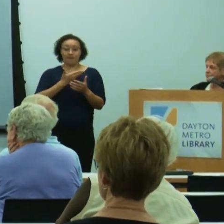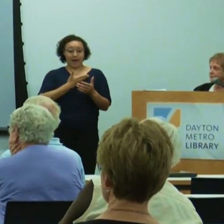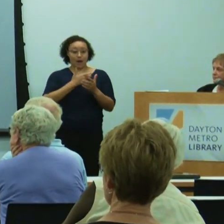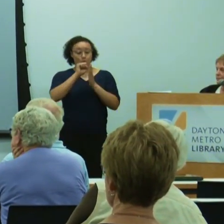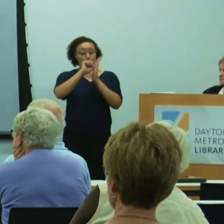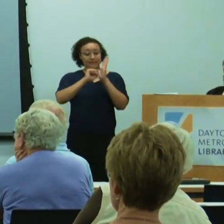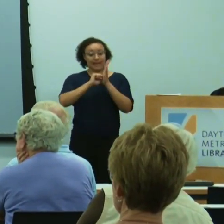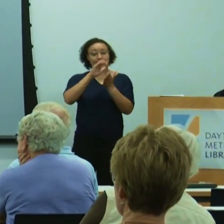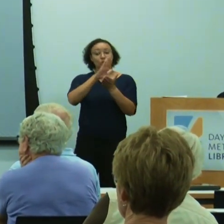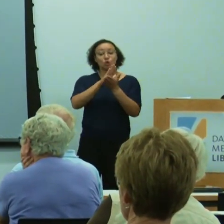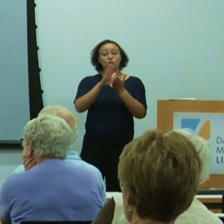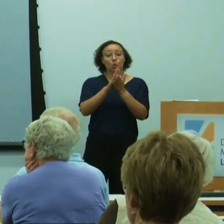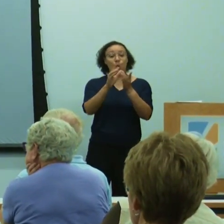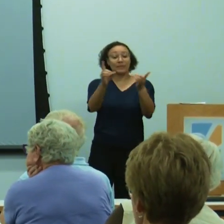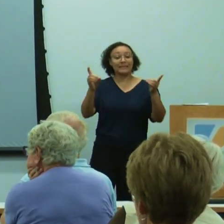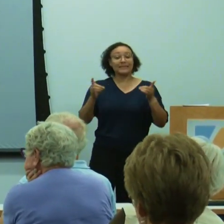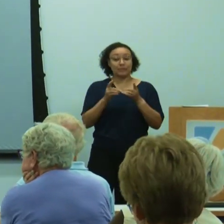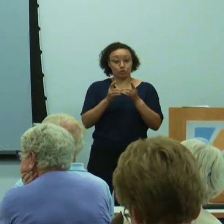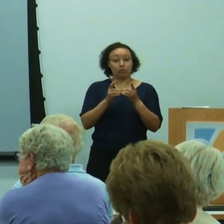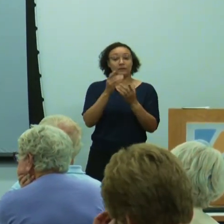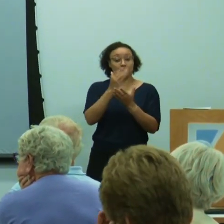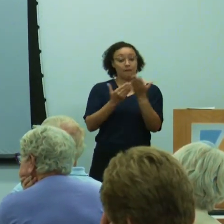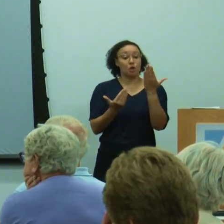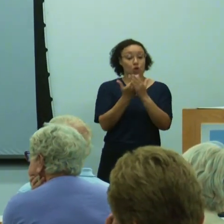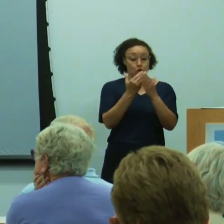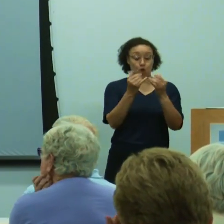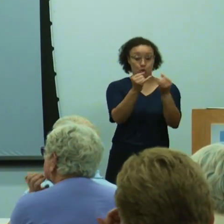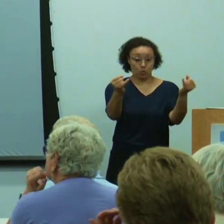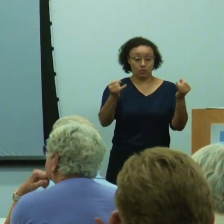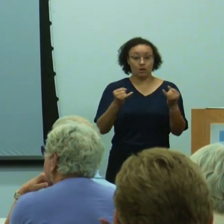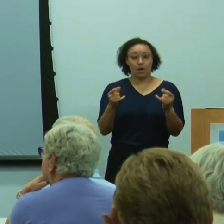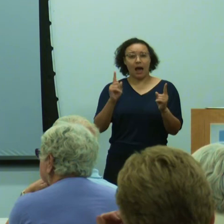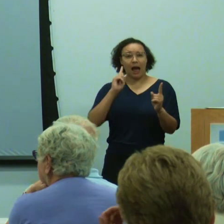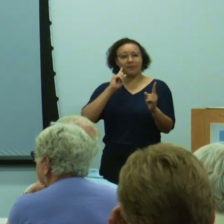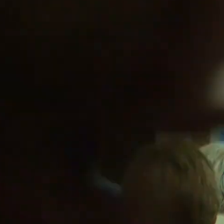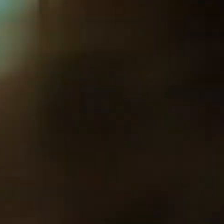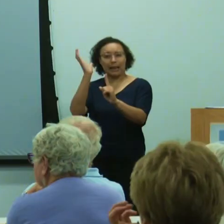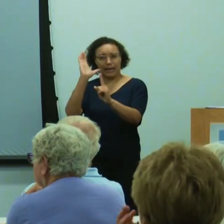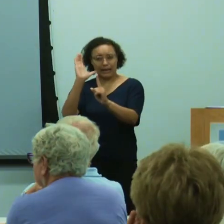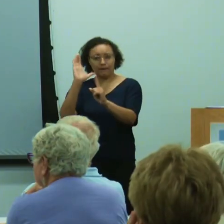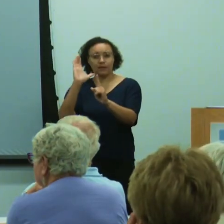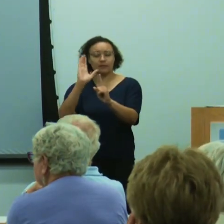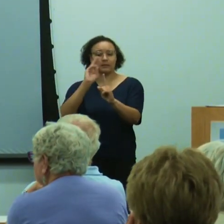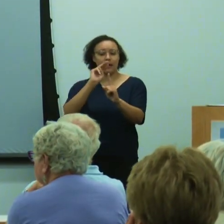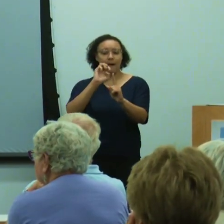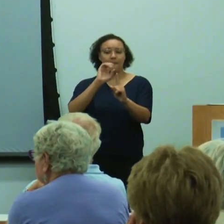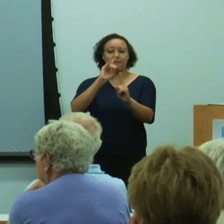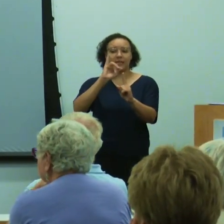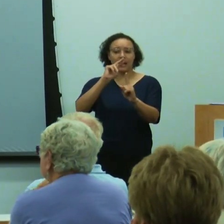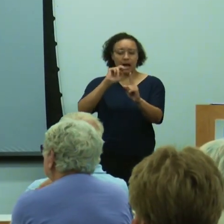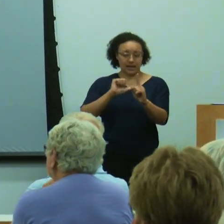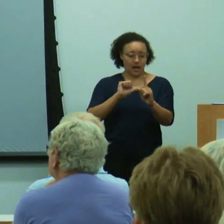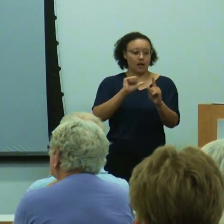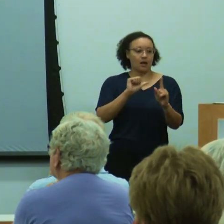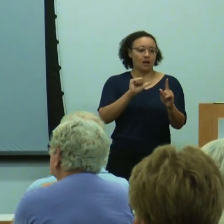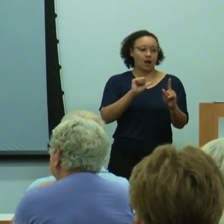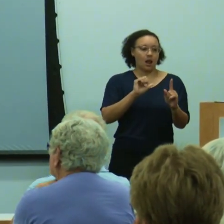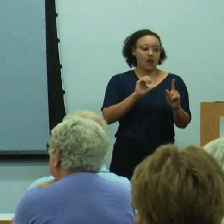board districts, and I think Cleveland and Medina, and I think